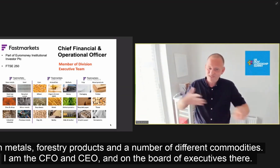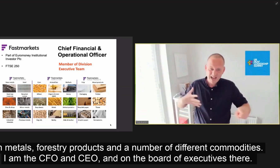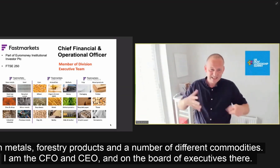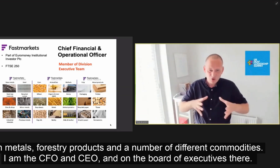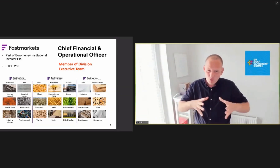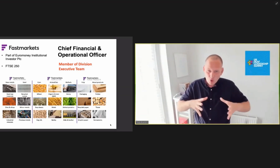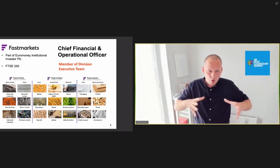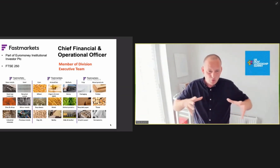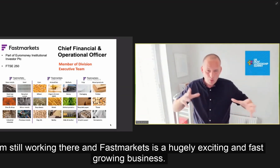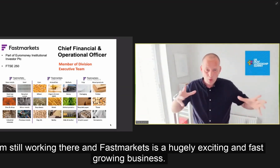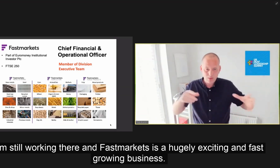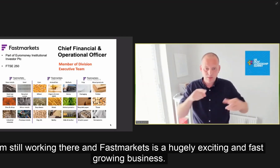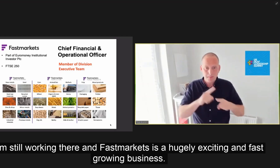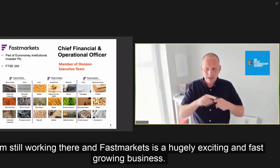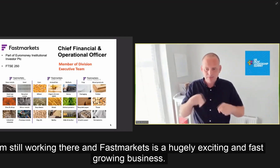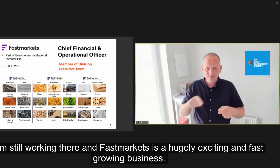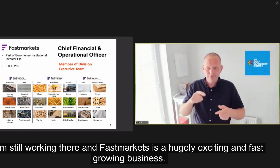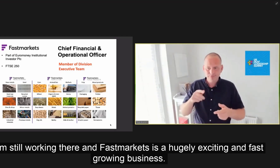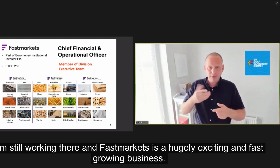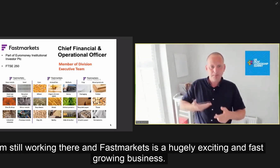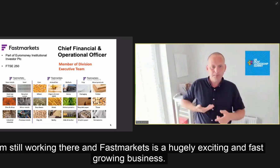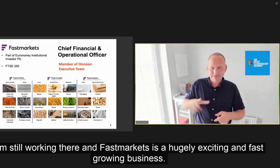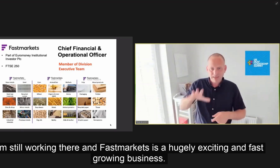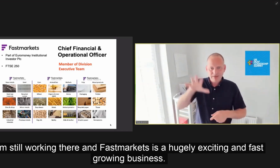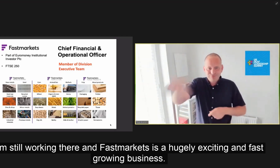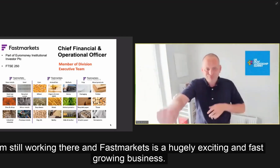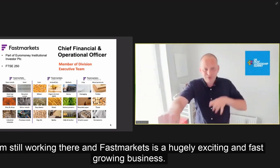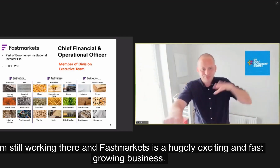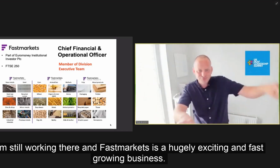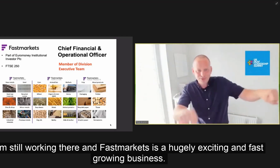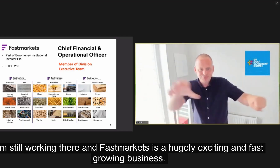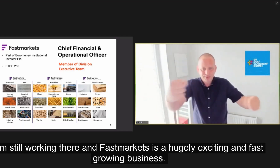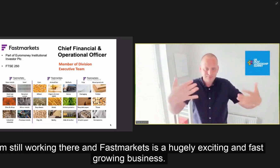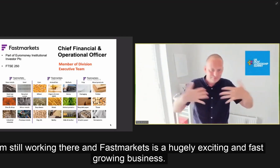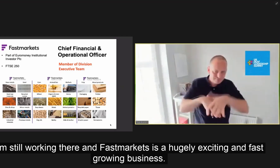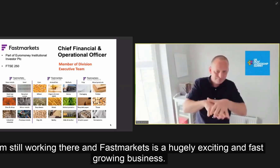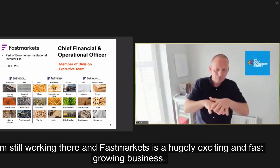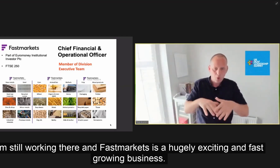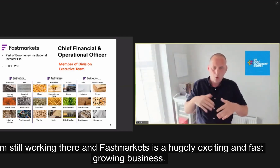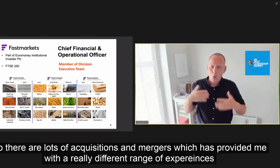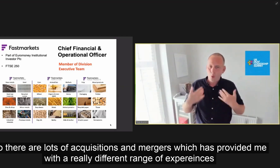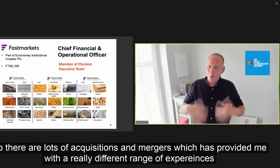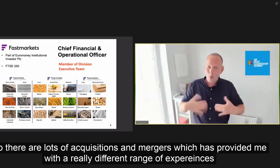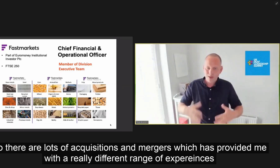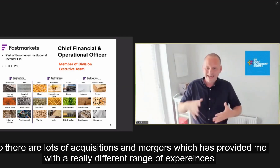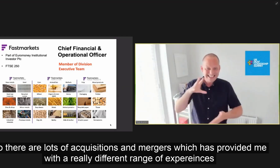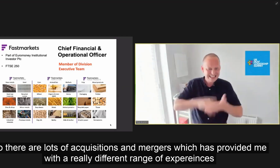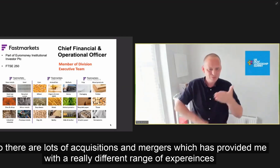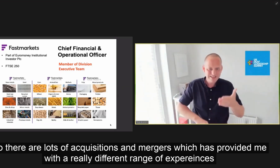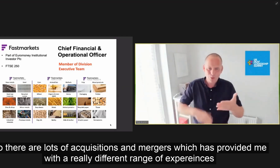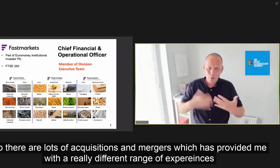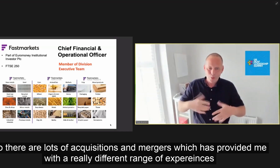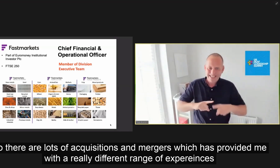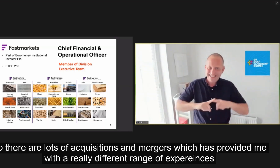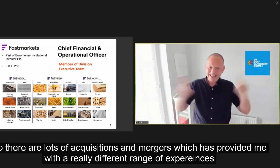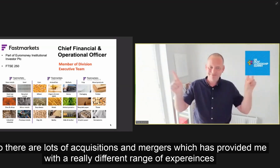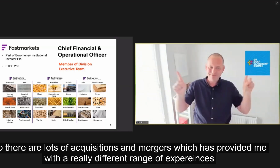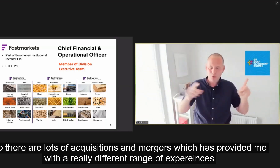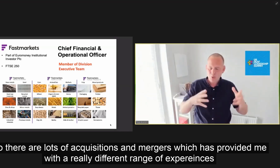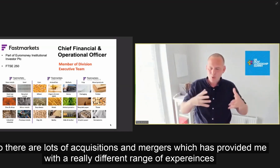still working there. Fastmarkets is a hugely exciting and fast growing business, very acquisitional. So lots of acquisitions and mergers,